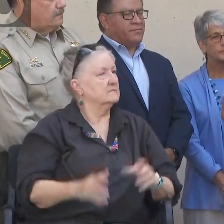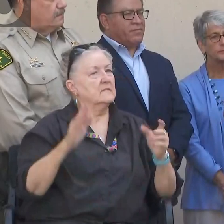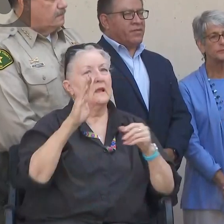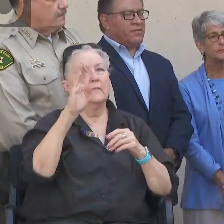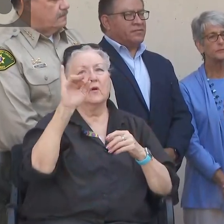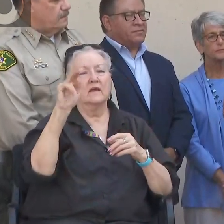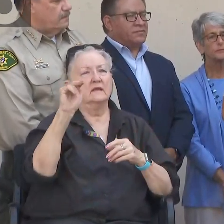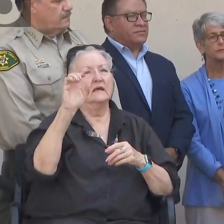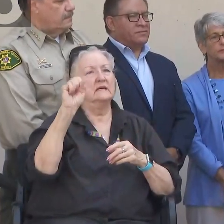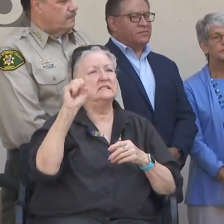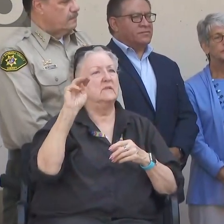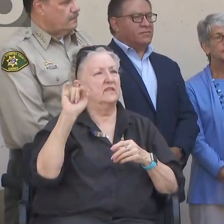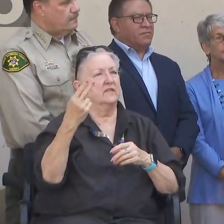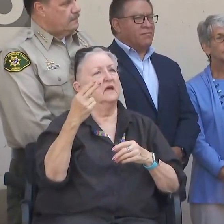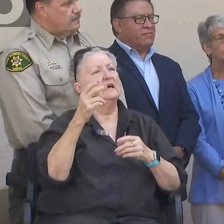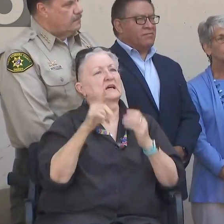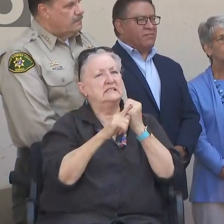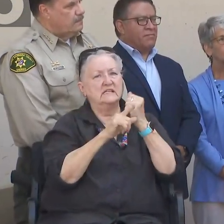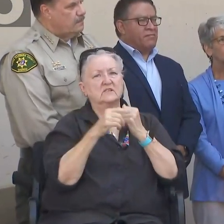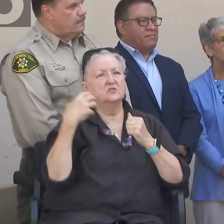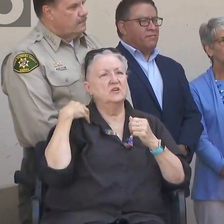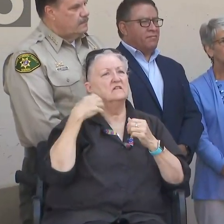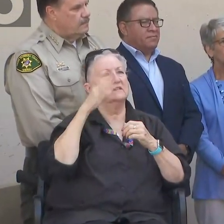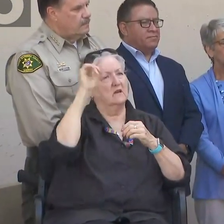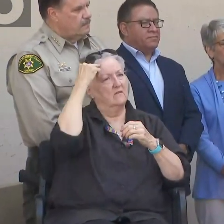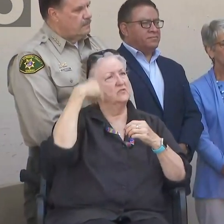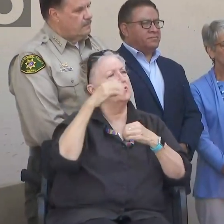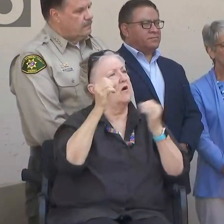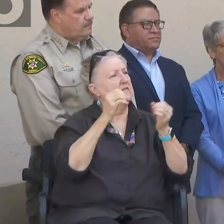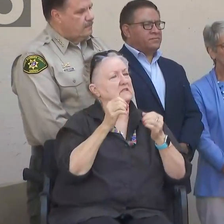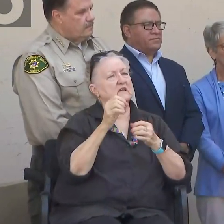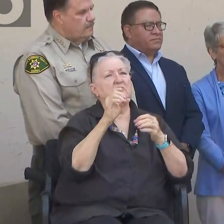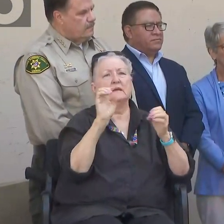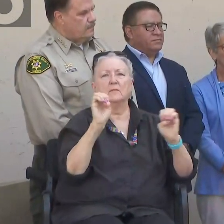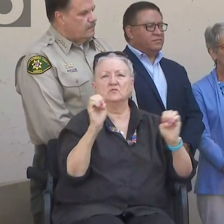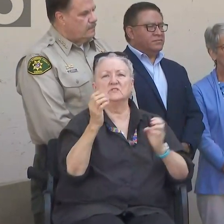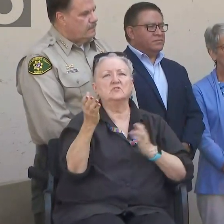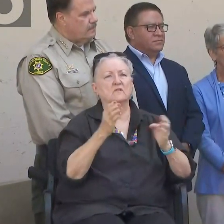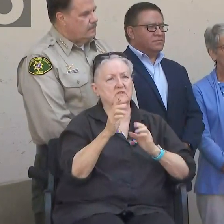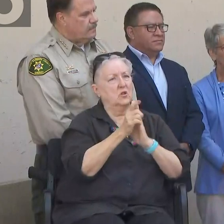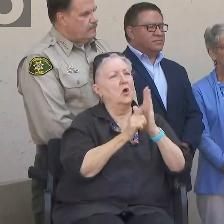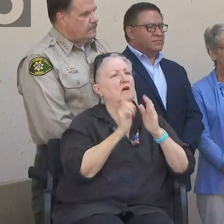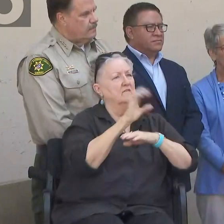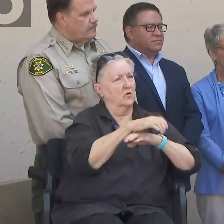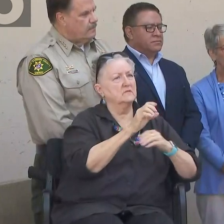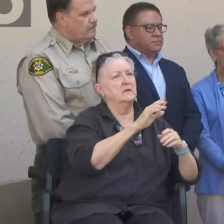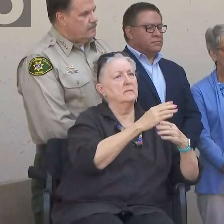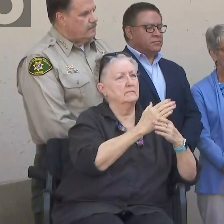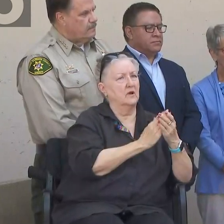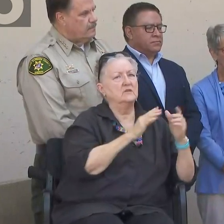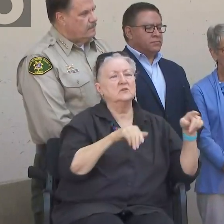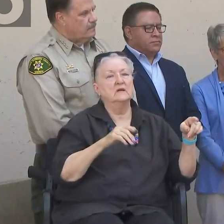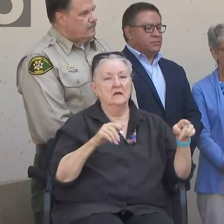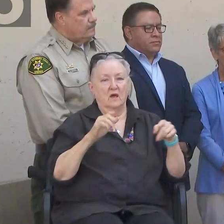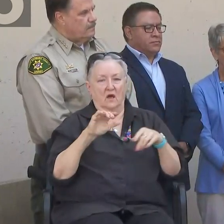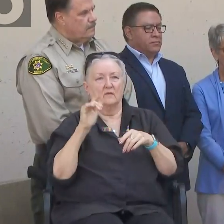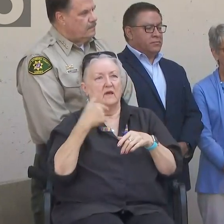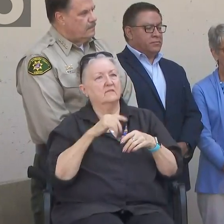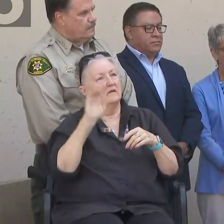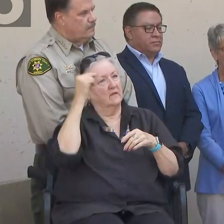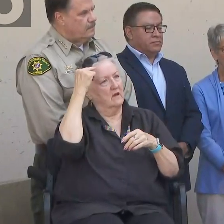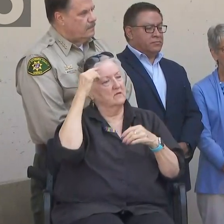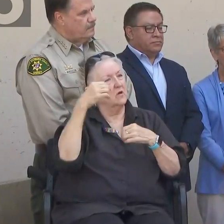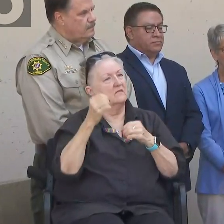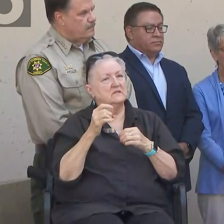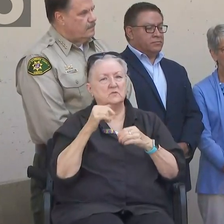Ryan Smith, Assistant Chief, Governor's Office of Emergency Services, Law Enforcement Branch. On behalf of the Governor's Office of Emergency Services, we send our